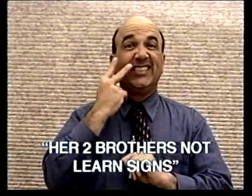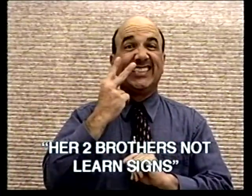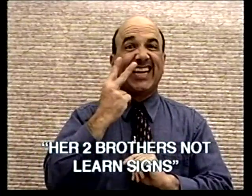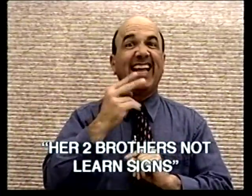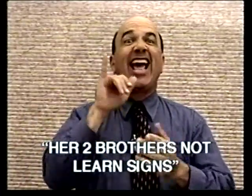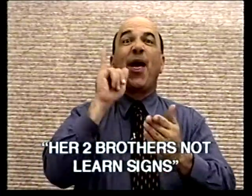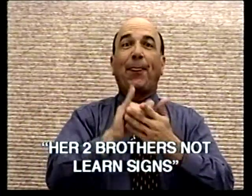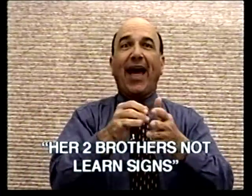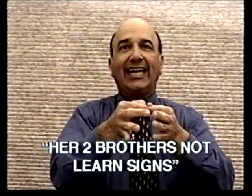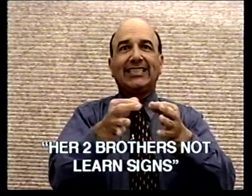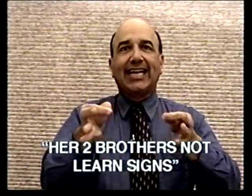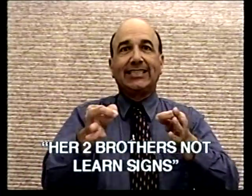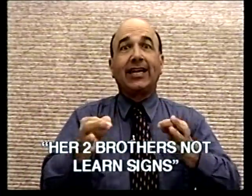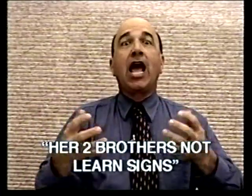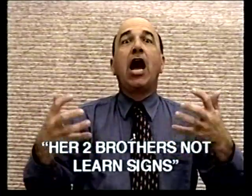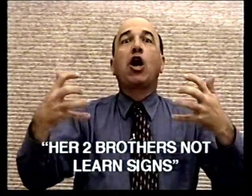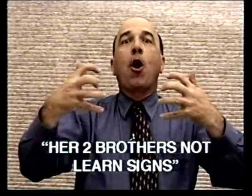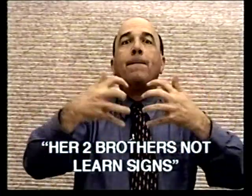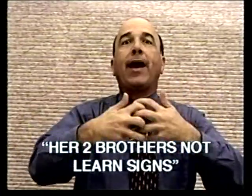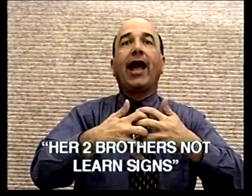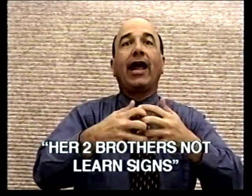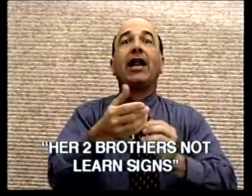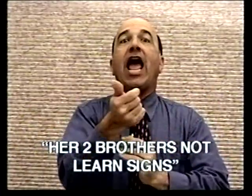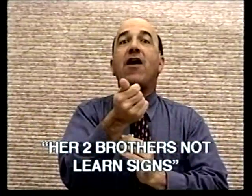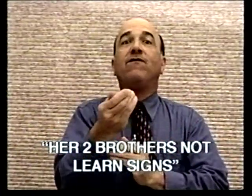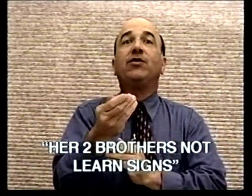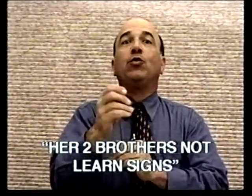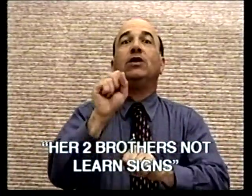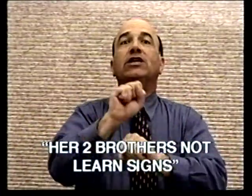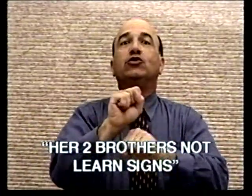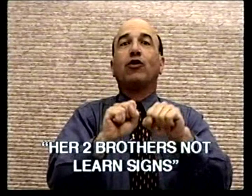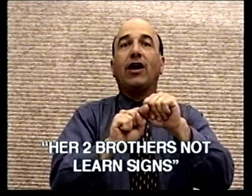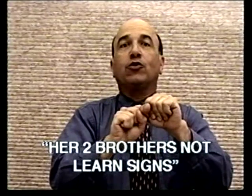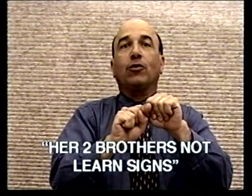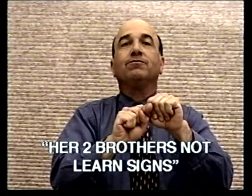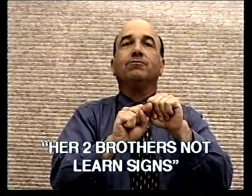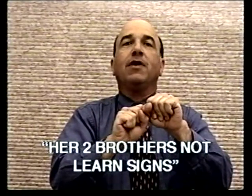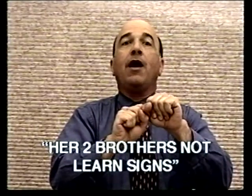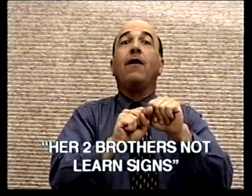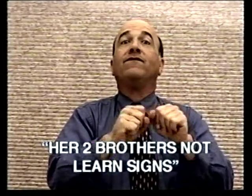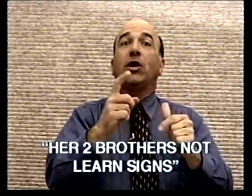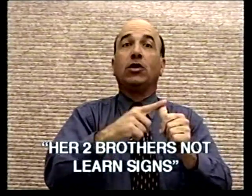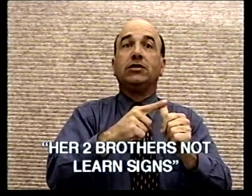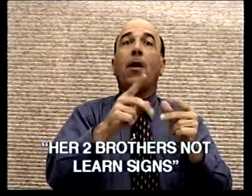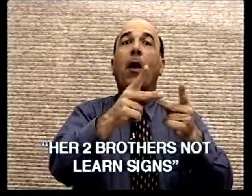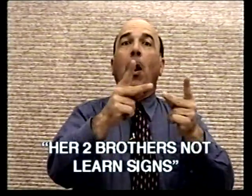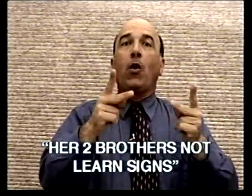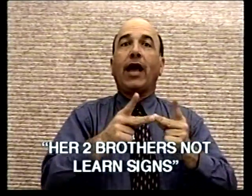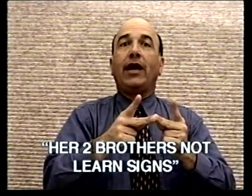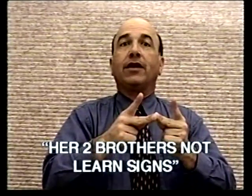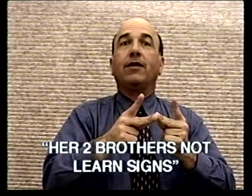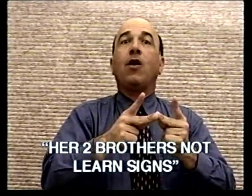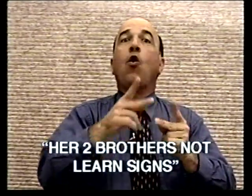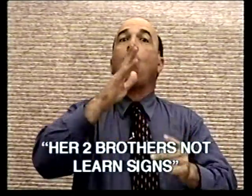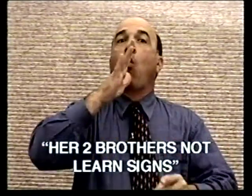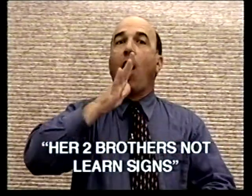You see, that sentence combine a few structures. First, the location,